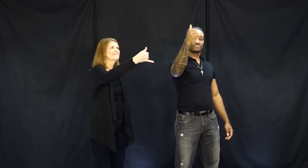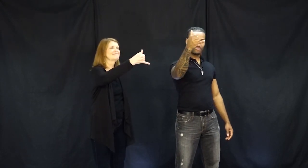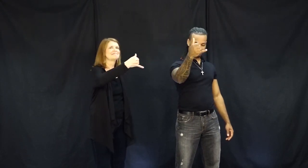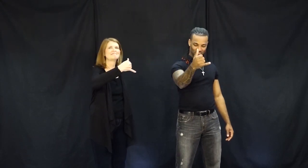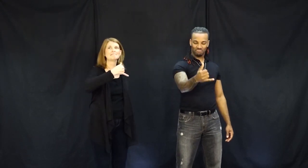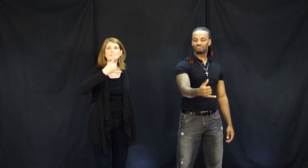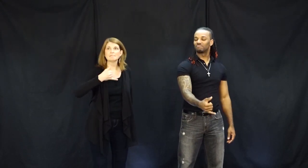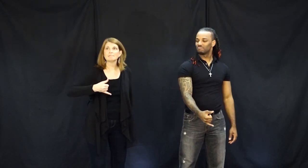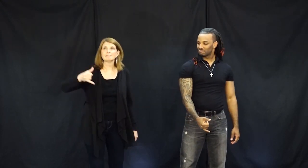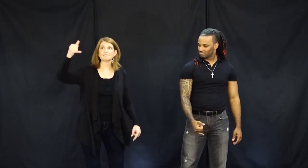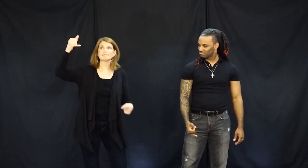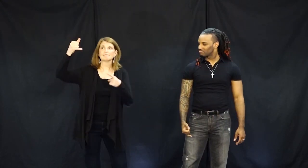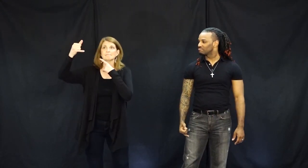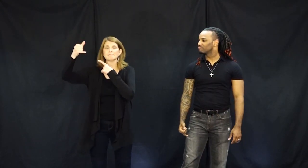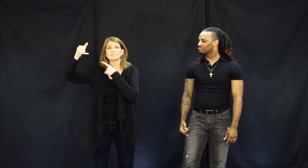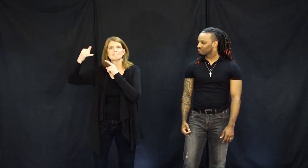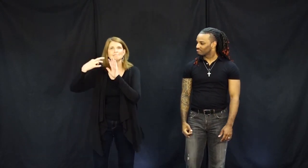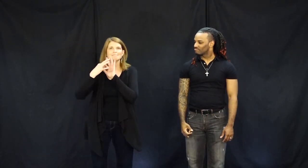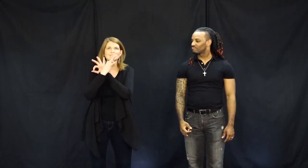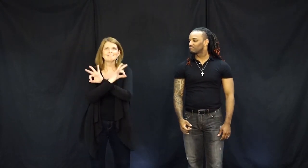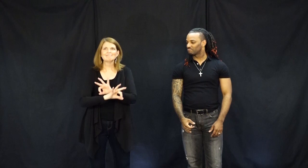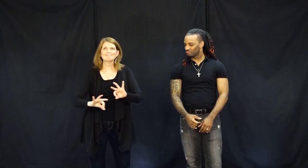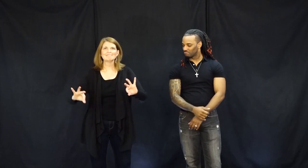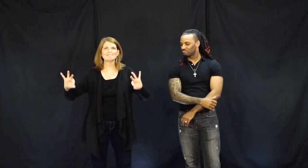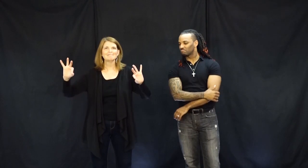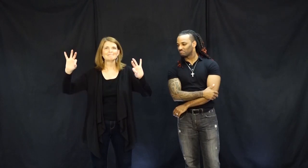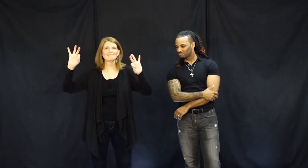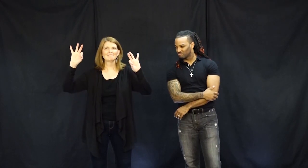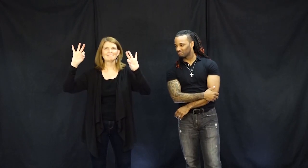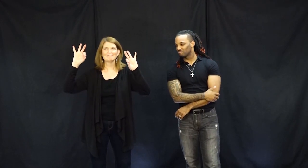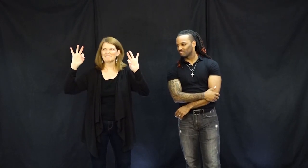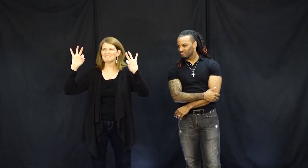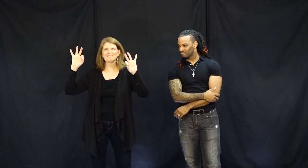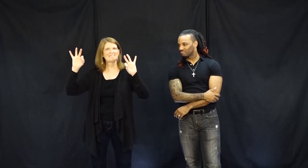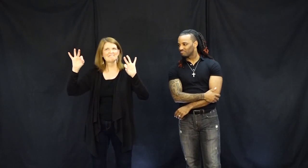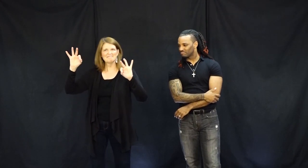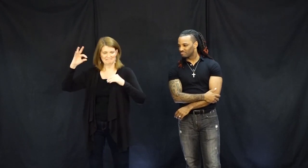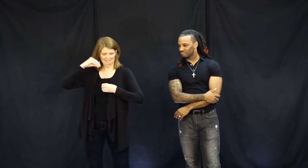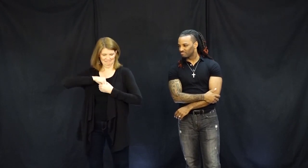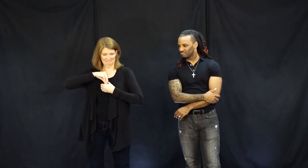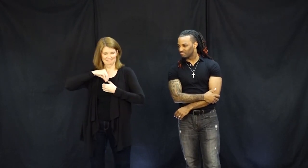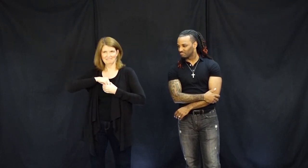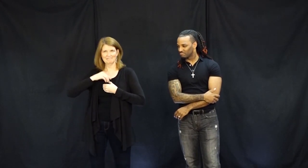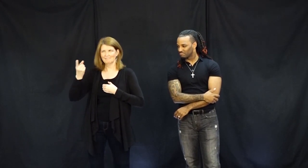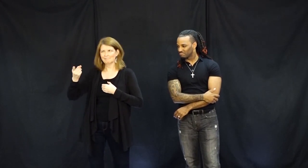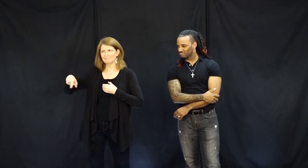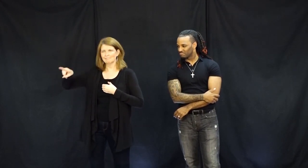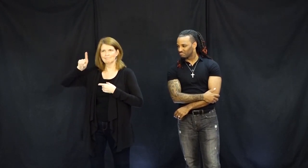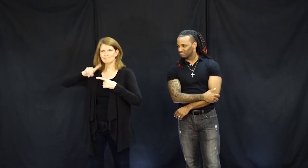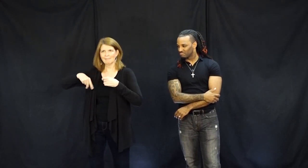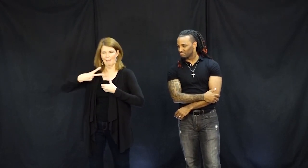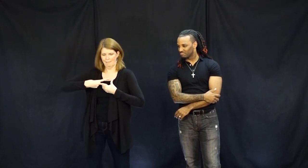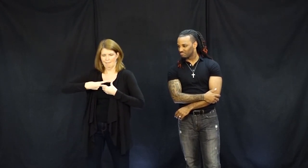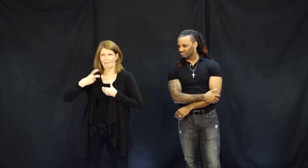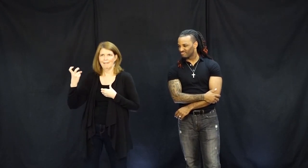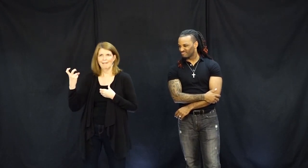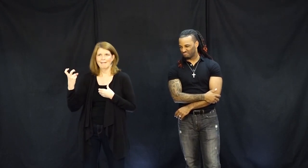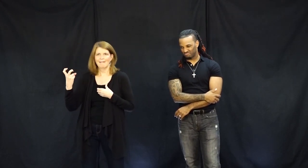a glass to freedom, something they can never take away, no matter what they